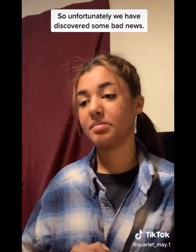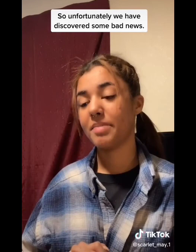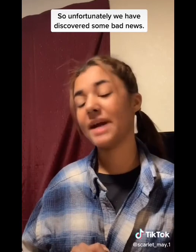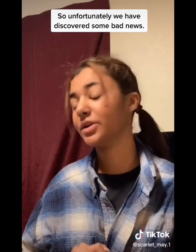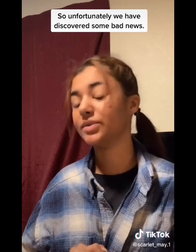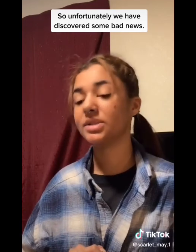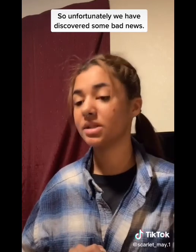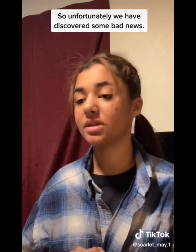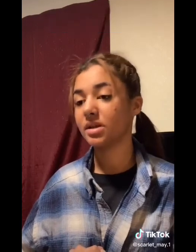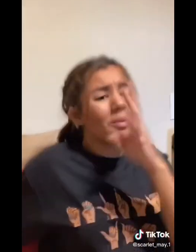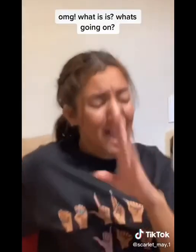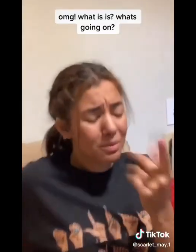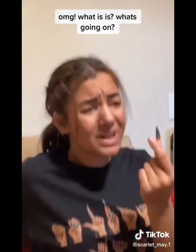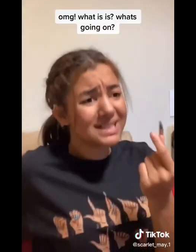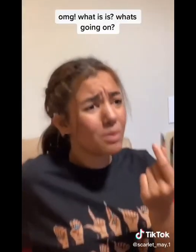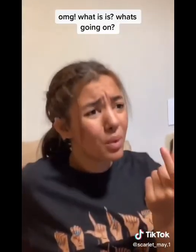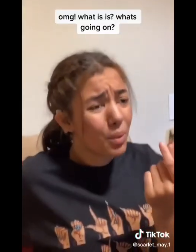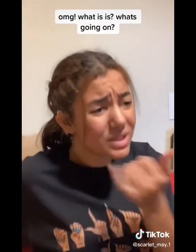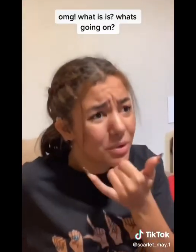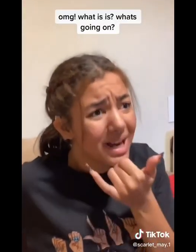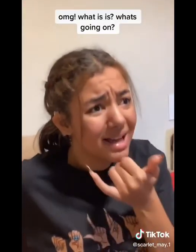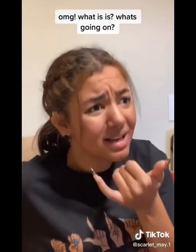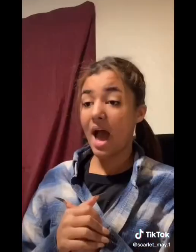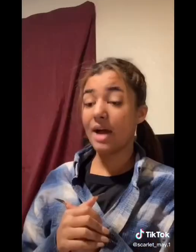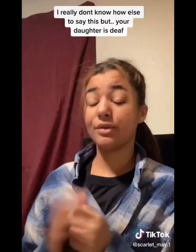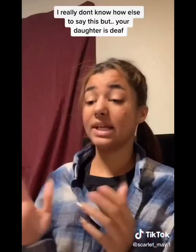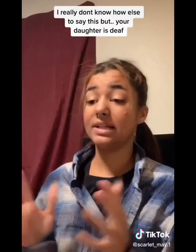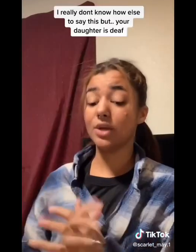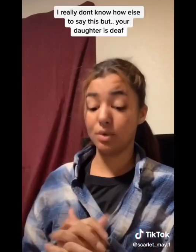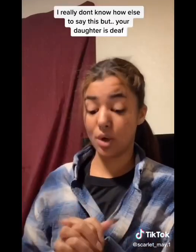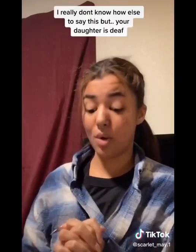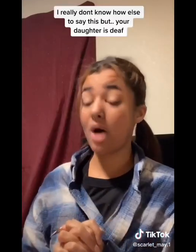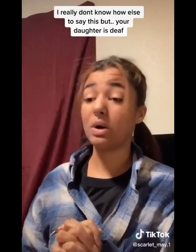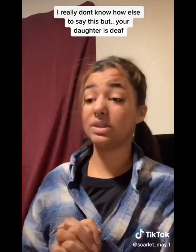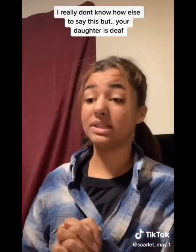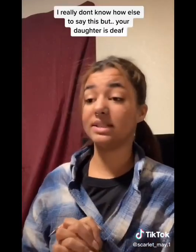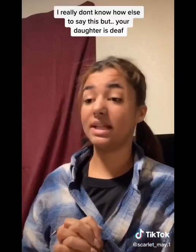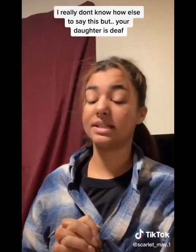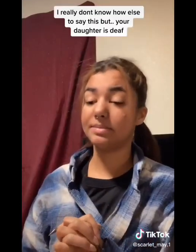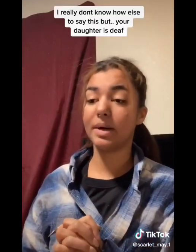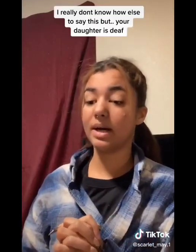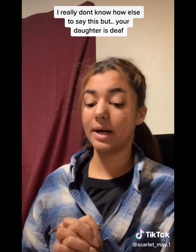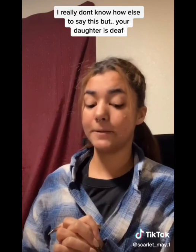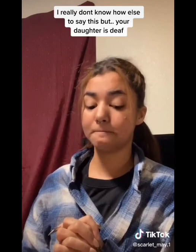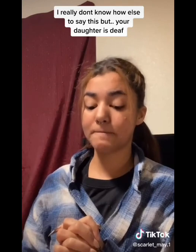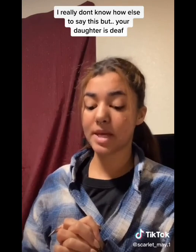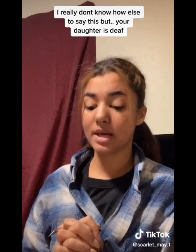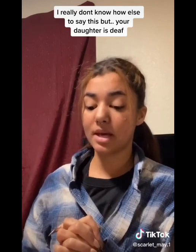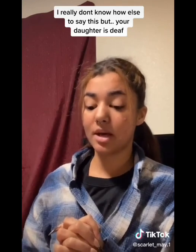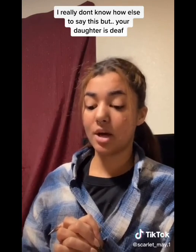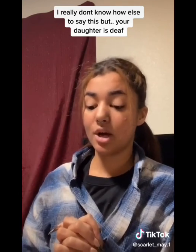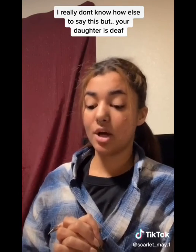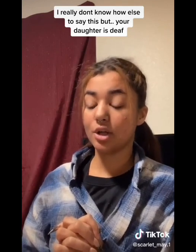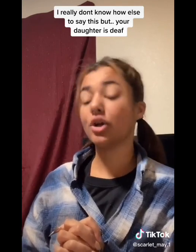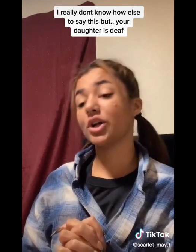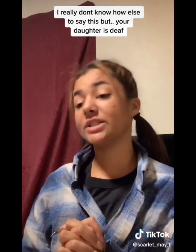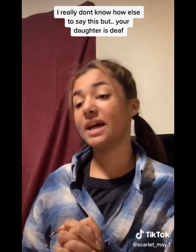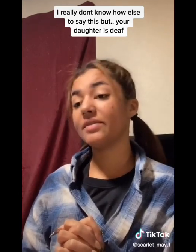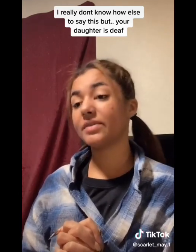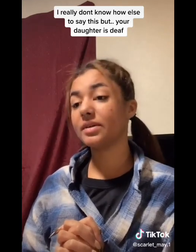bad news. Oh my God, what is it? What's going on? I really don't know how else to say this, but your daughter's deaf.